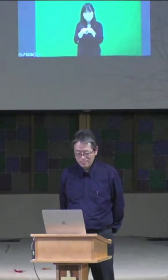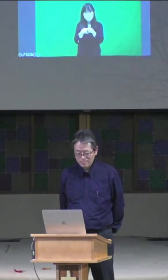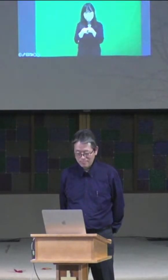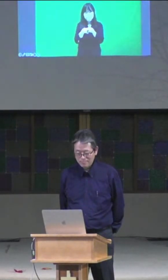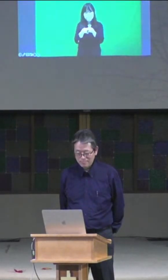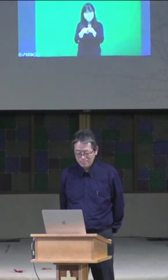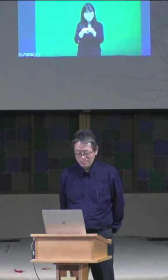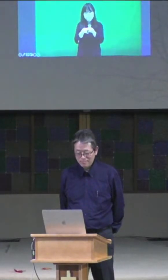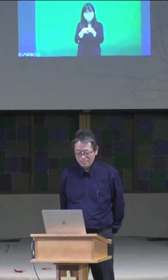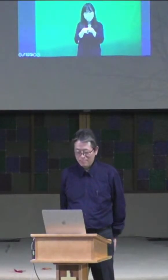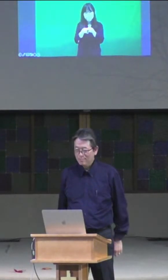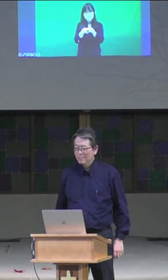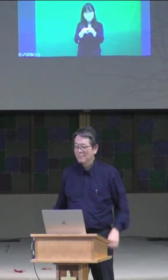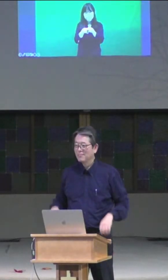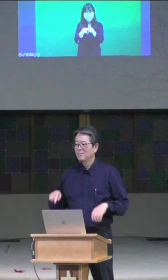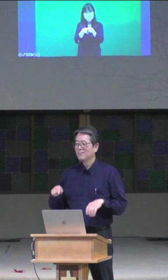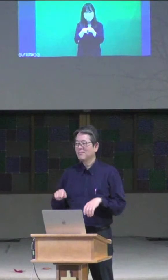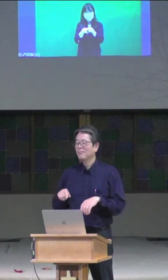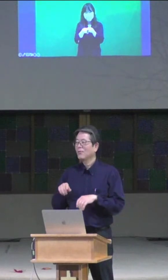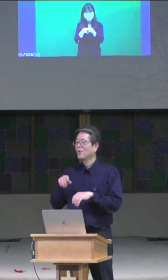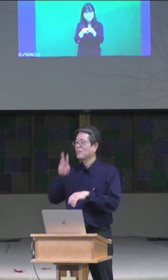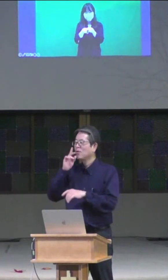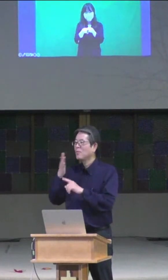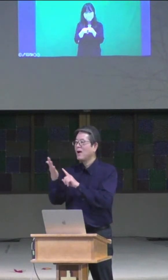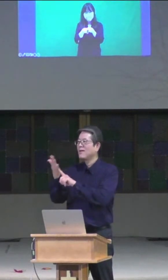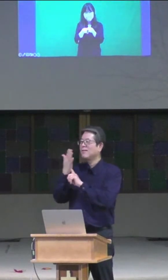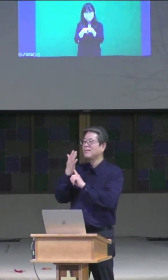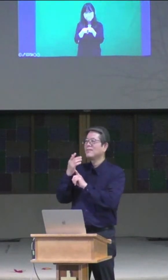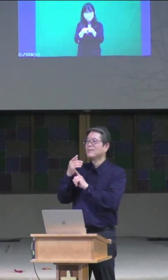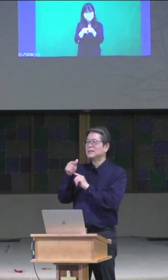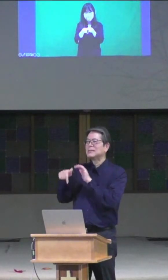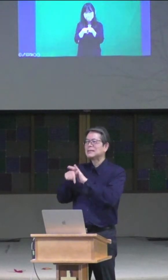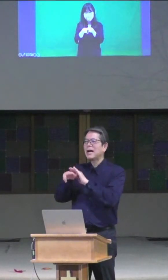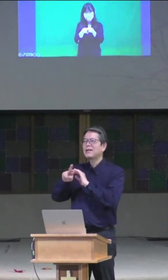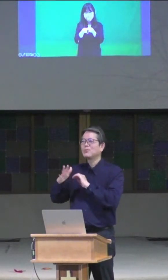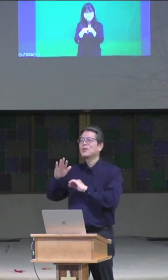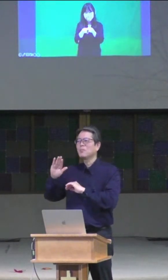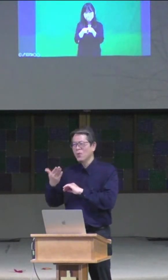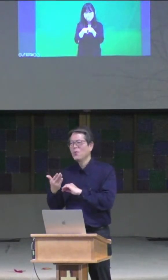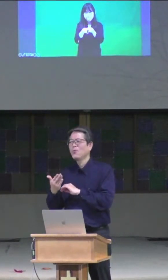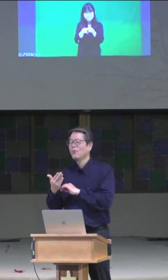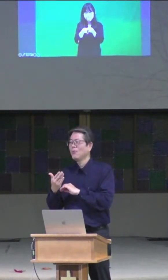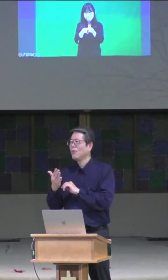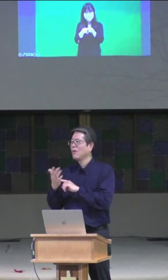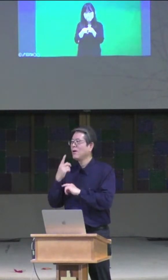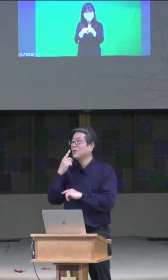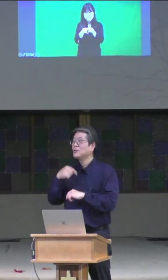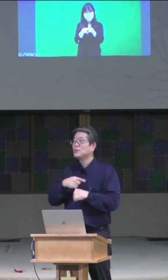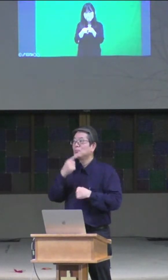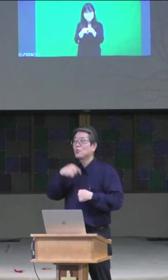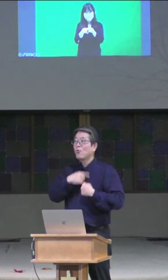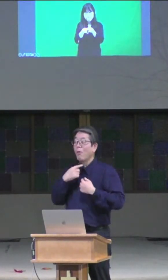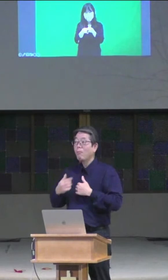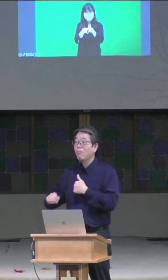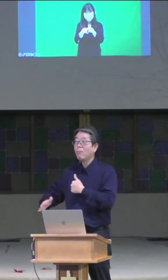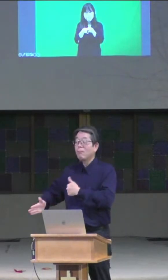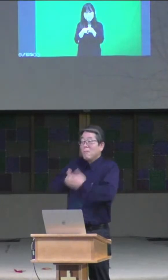God, is with you. But to me, seeing that, it's just a rough draft, but